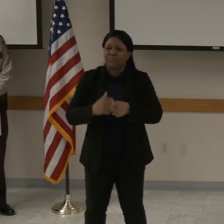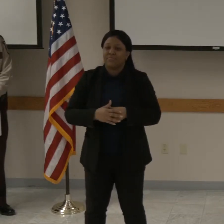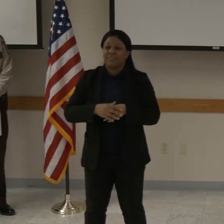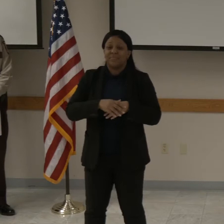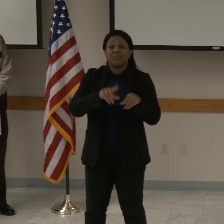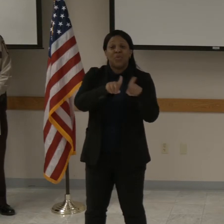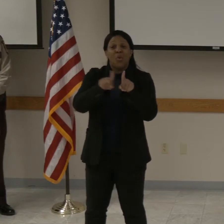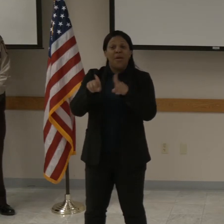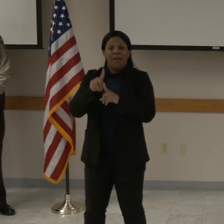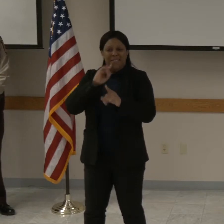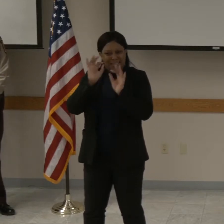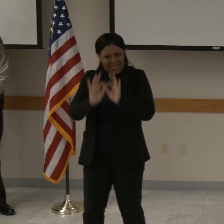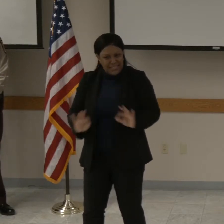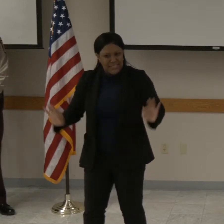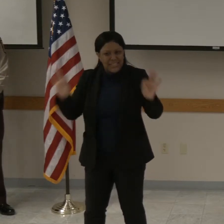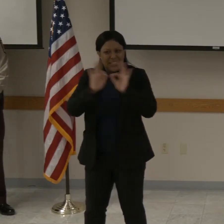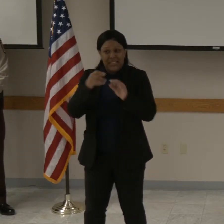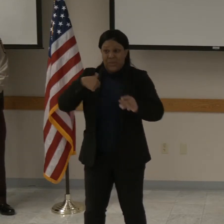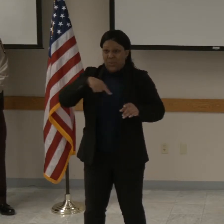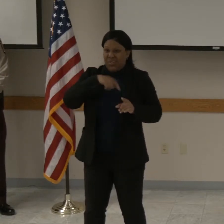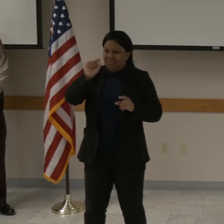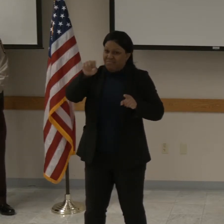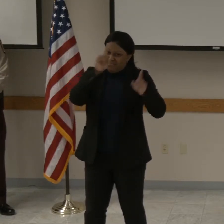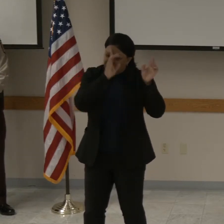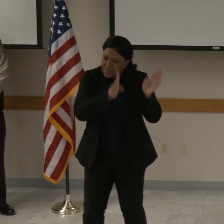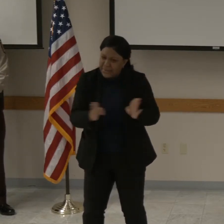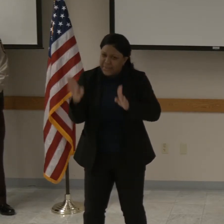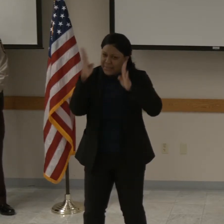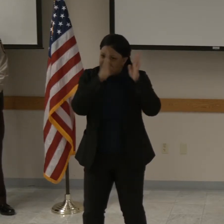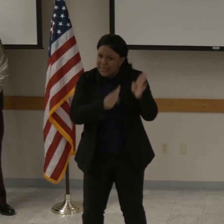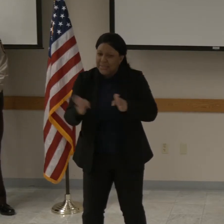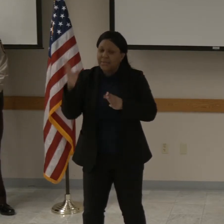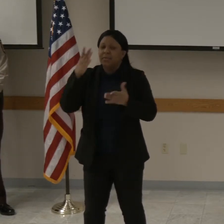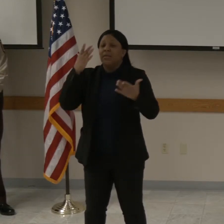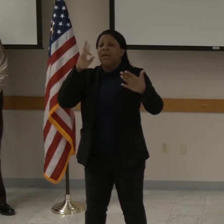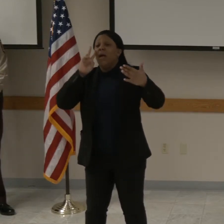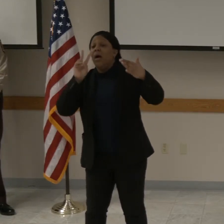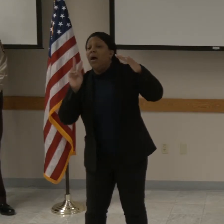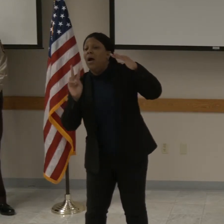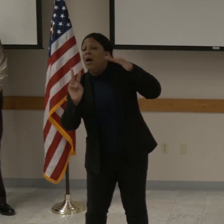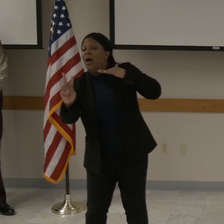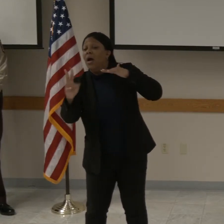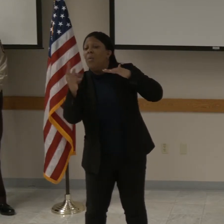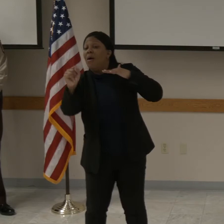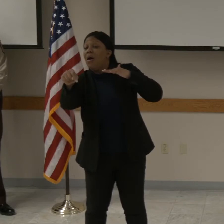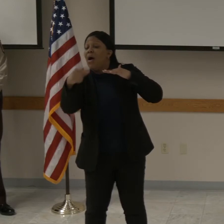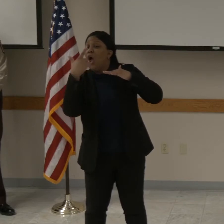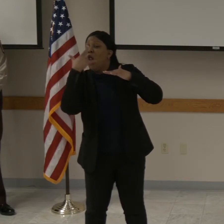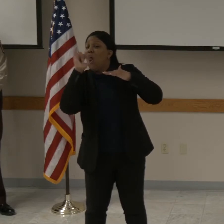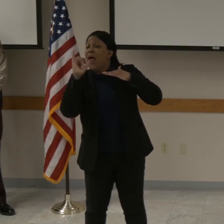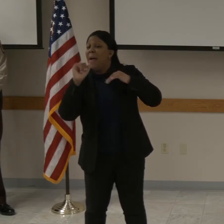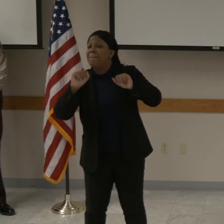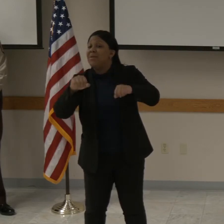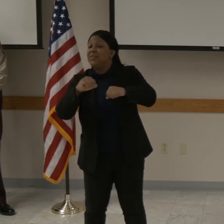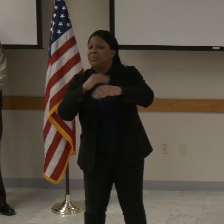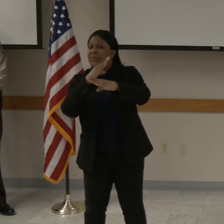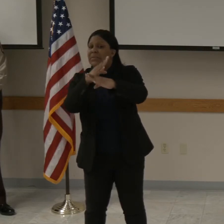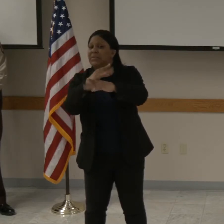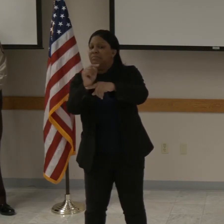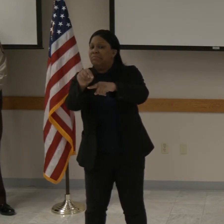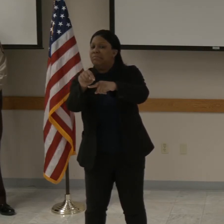because it is designed to prevent bad things from happening. If you think back to the ancient history of